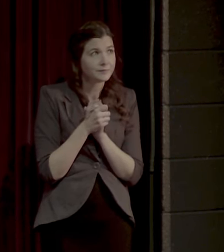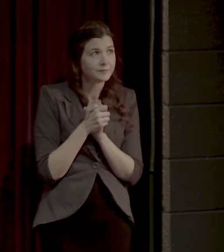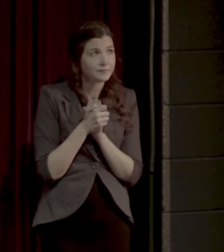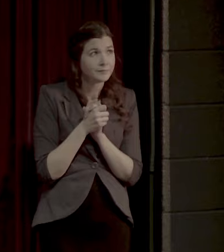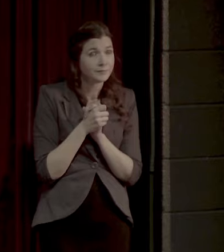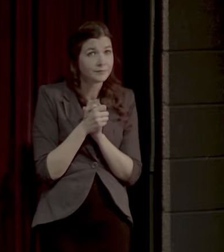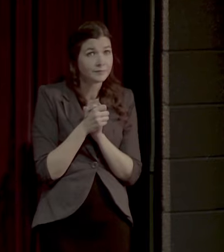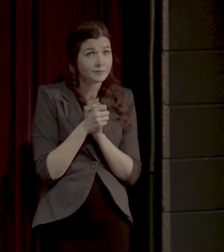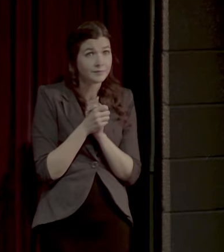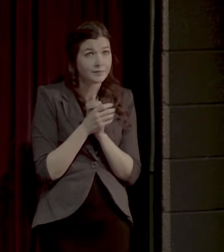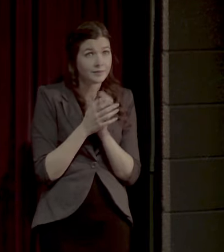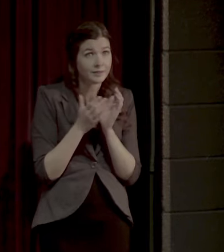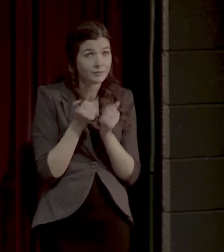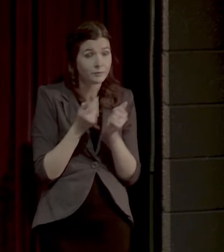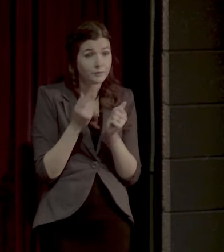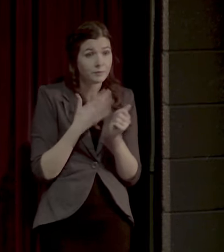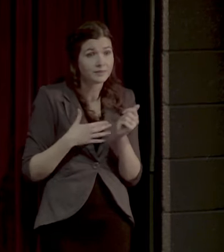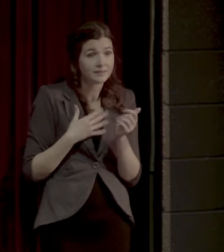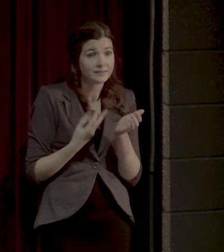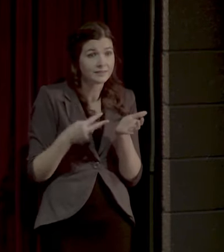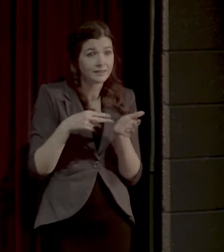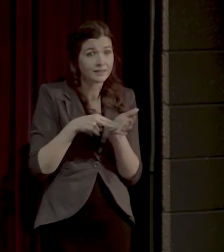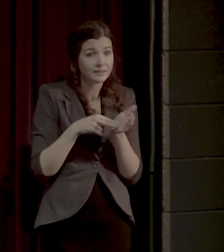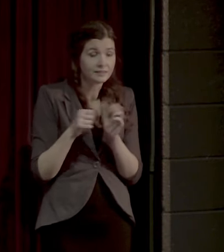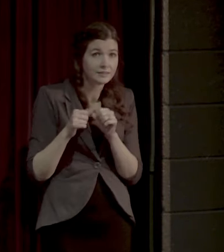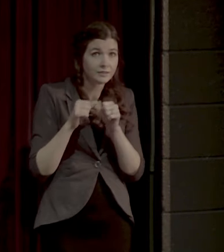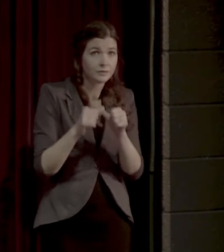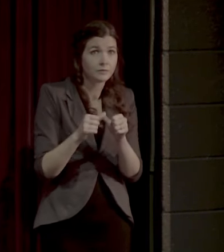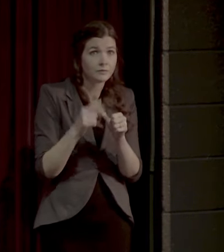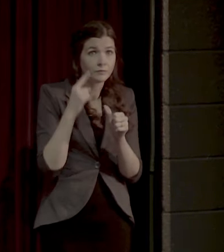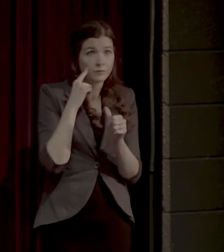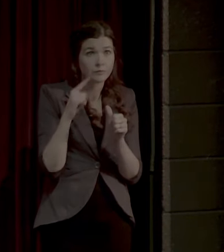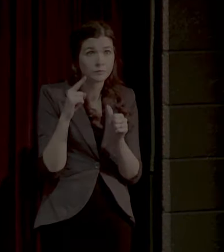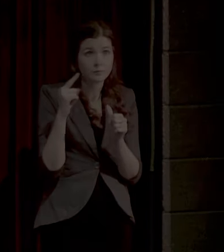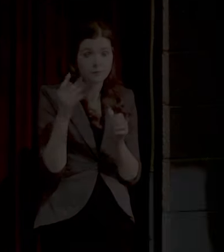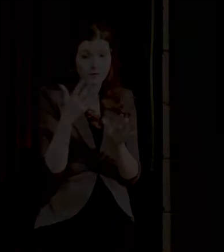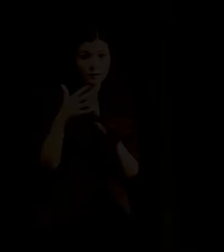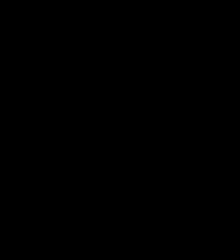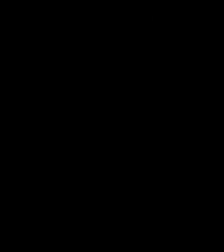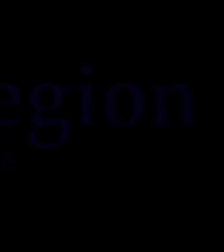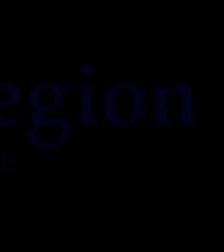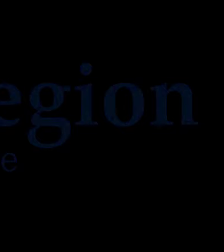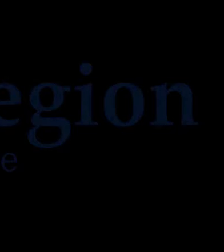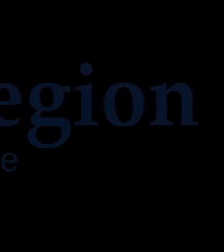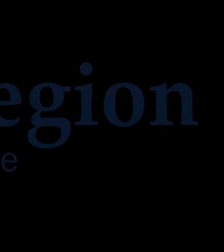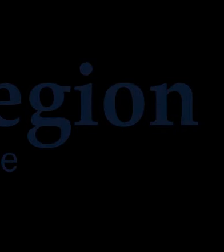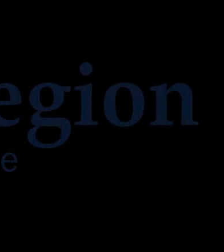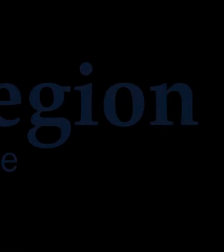Everyone, please stand and remain standing for the recessional. You're all.